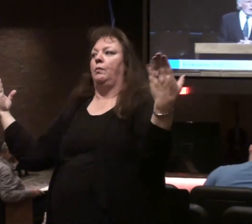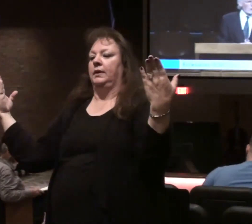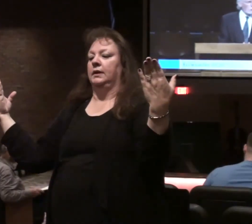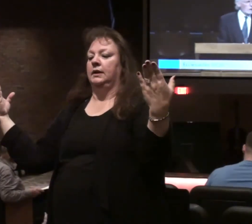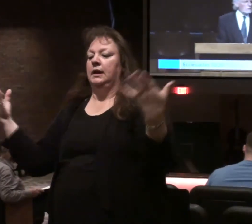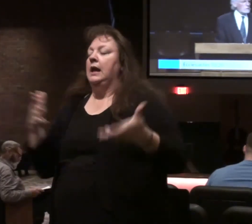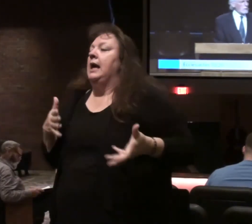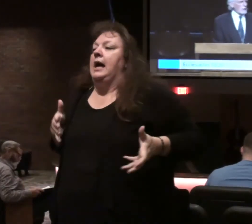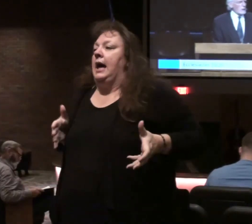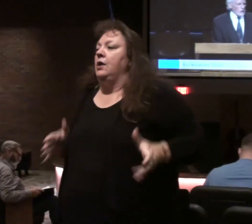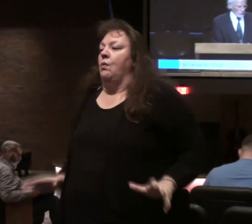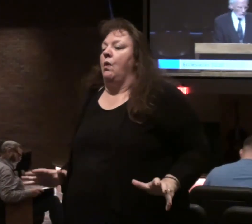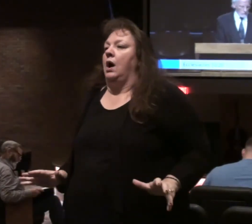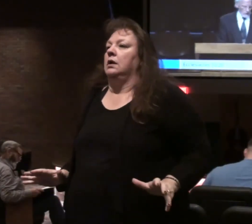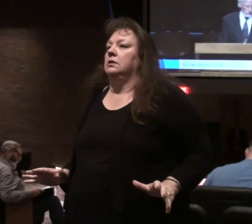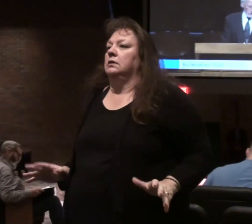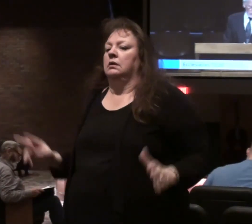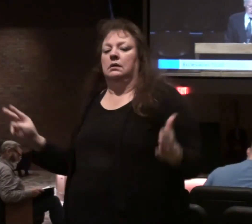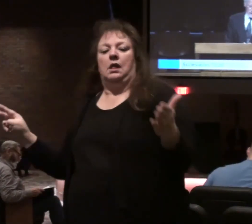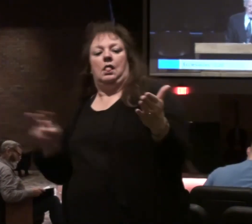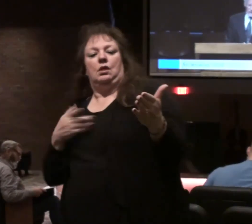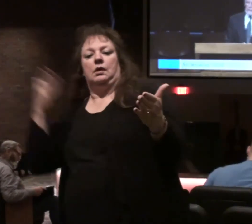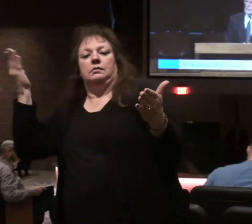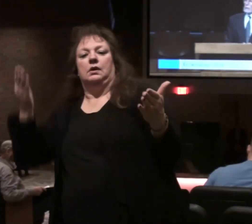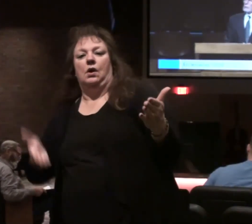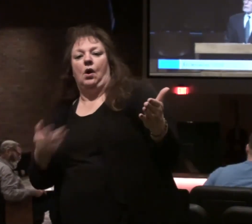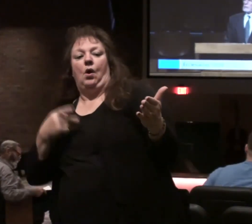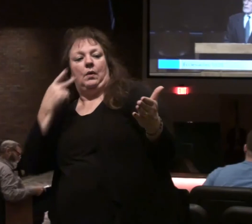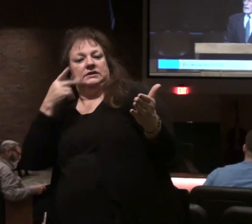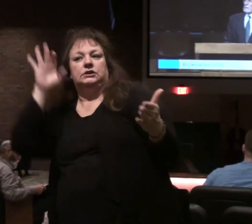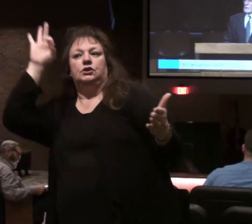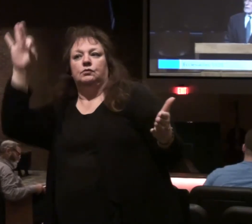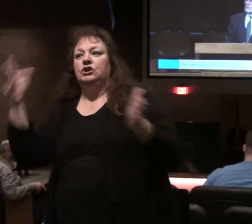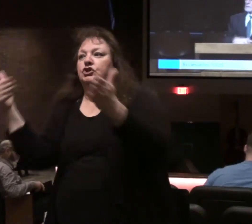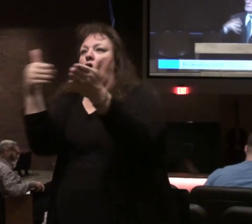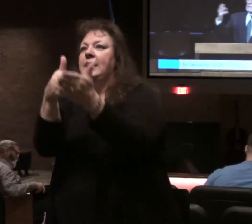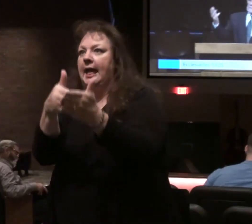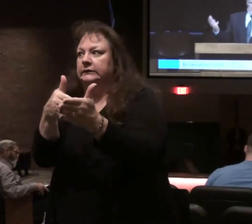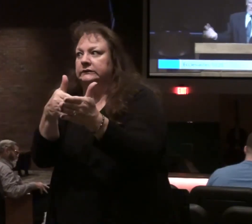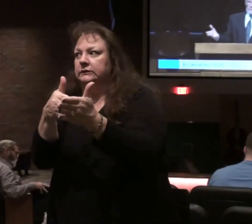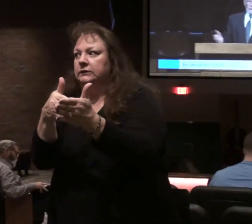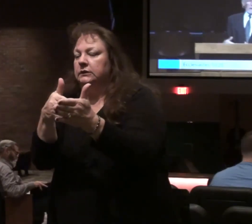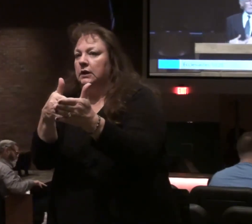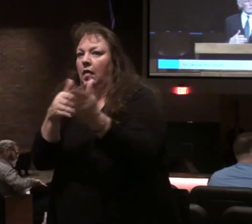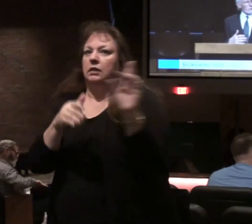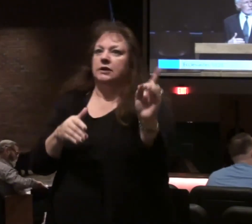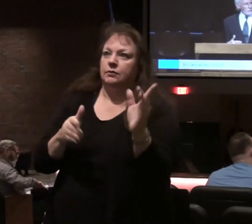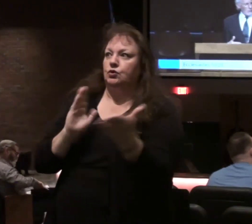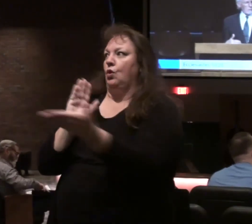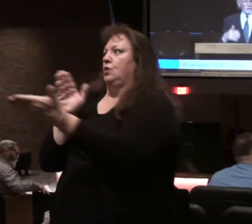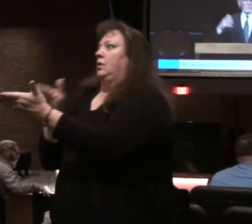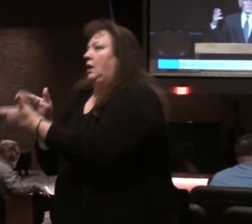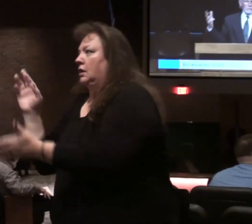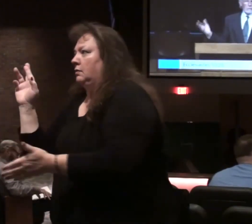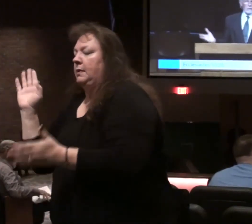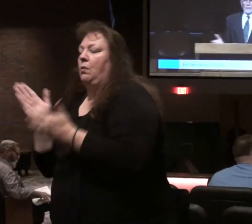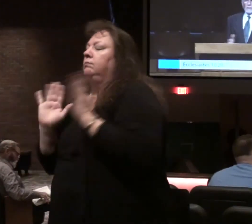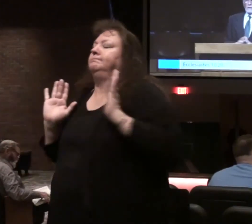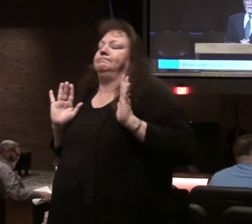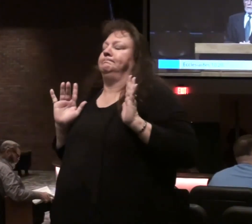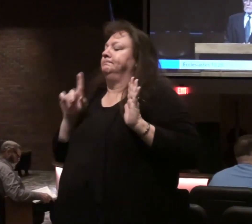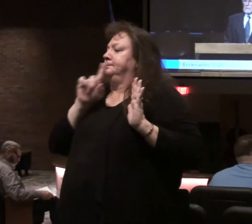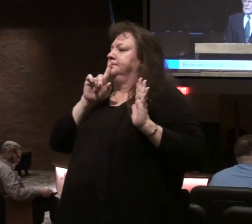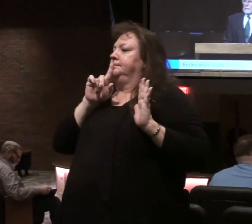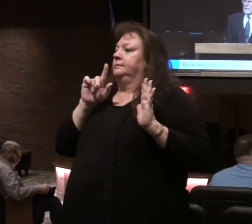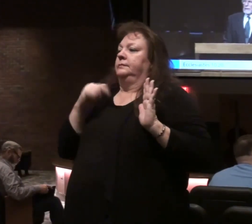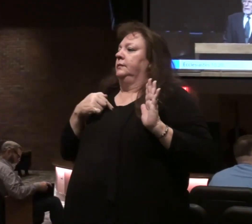But I don't want somebody to go and look at my sermons and say, oh, I see you preached against the Democrats or the Republicans, or... No,